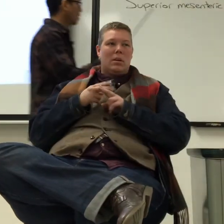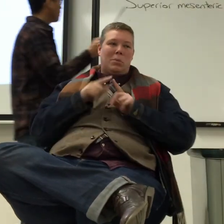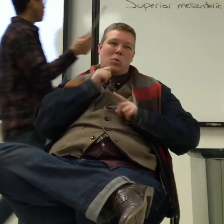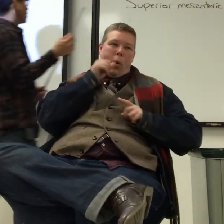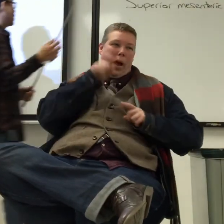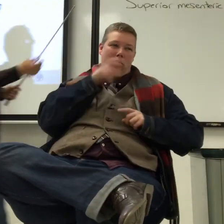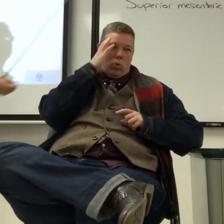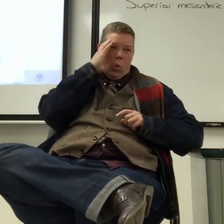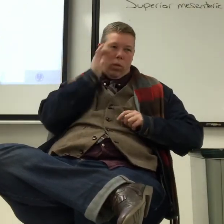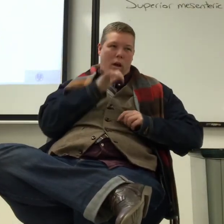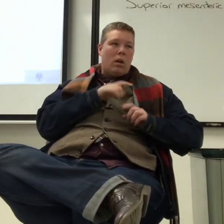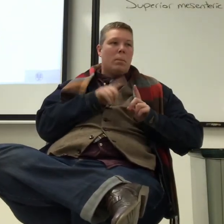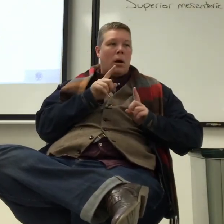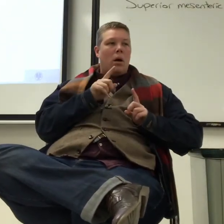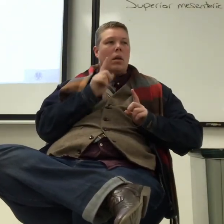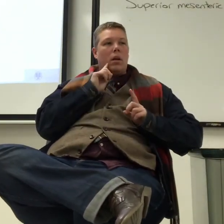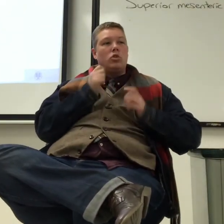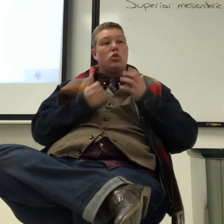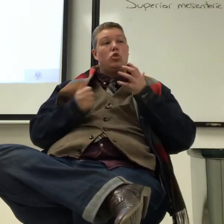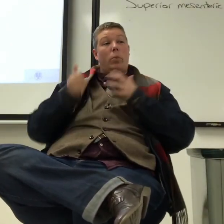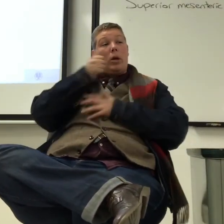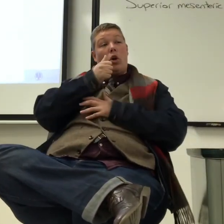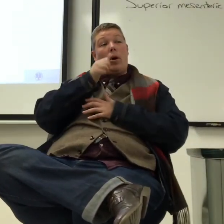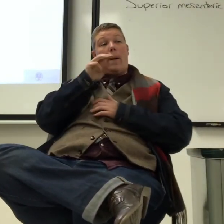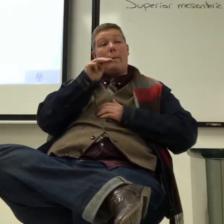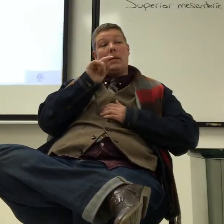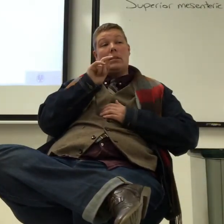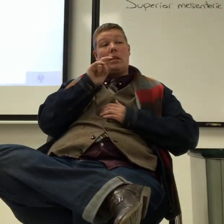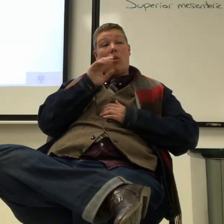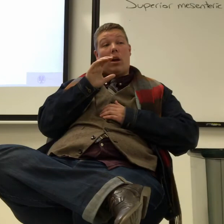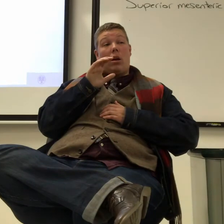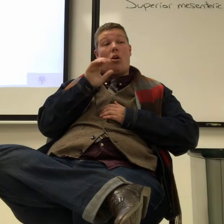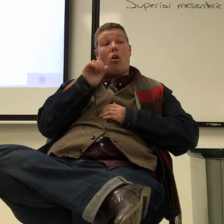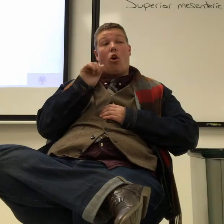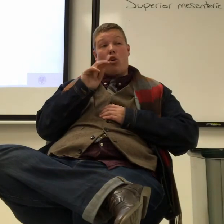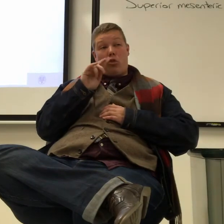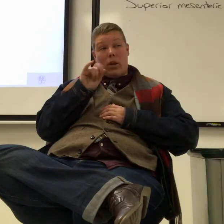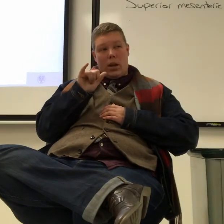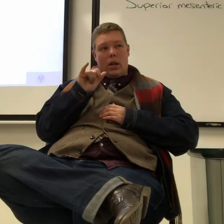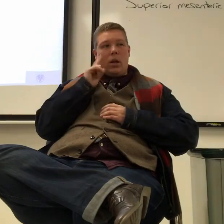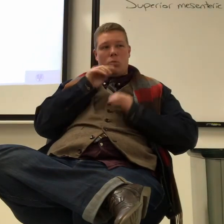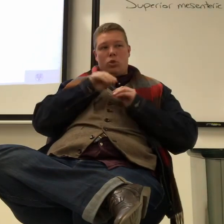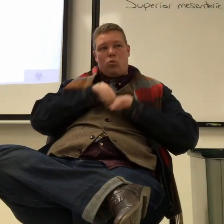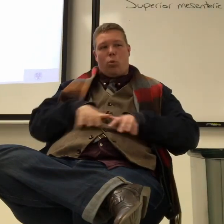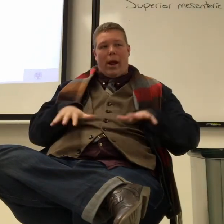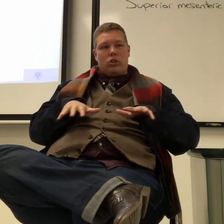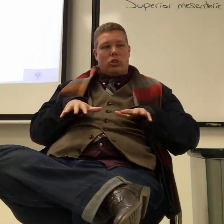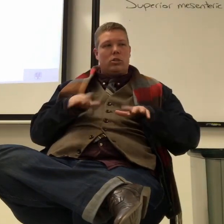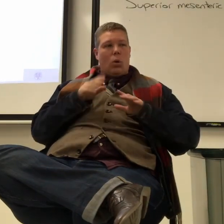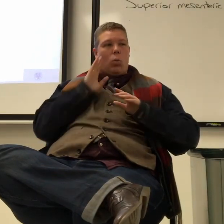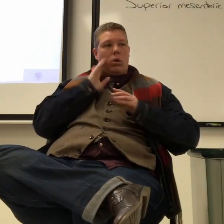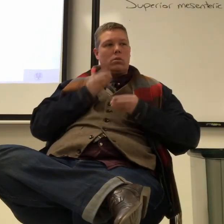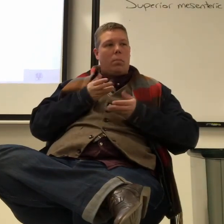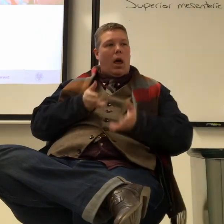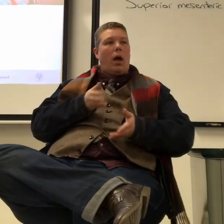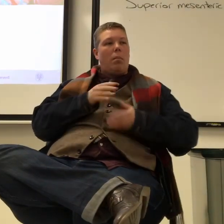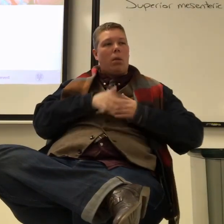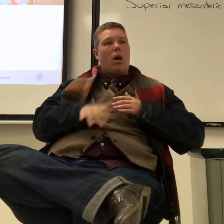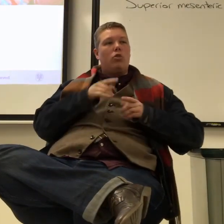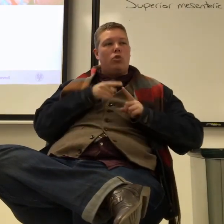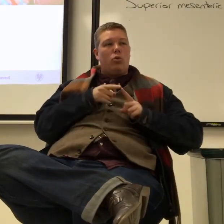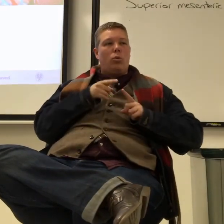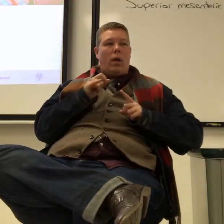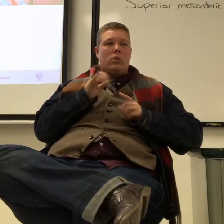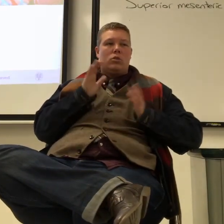of the superior mesenteric artery, giving off all these branches that supply blood to the small intestines and